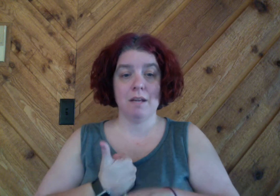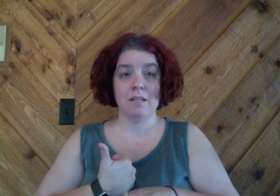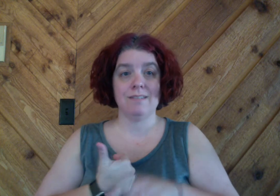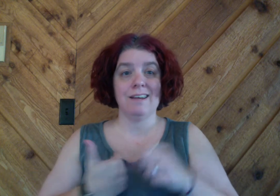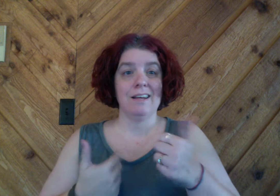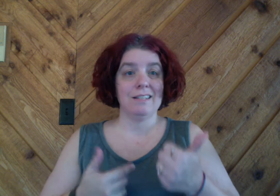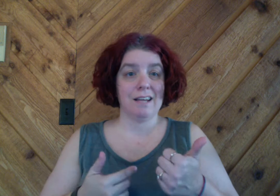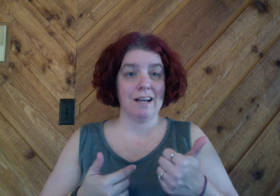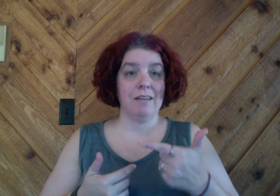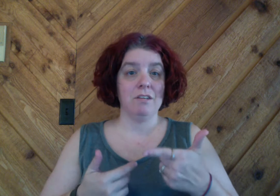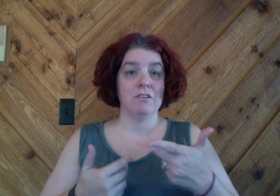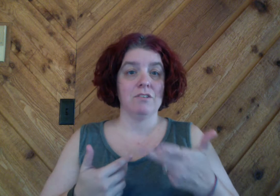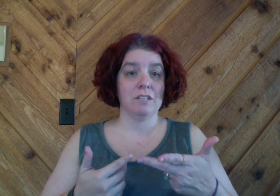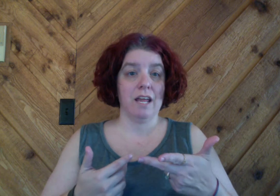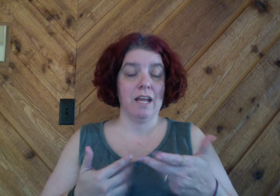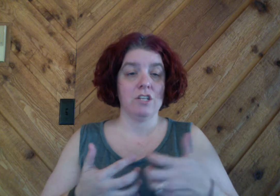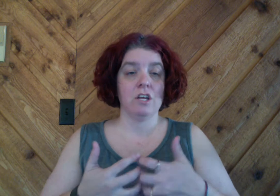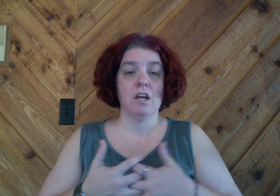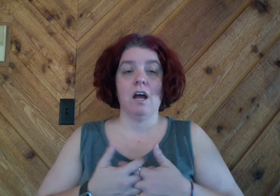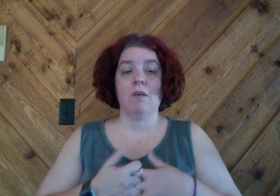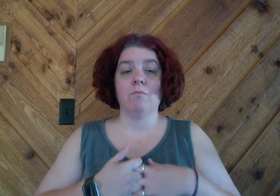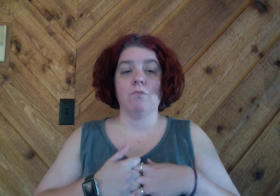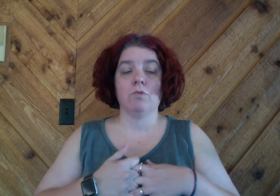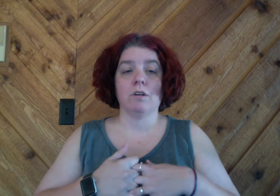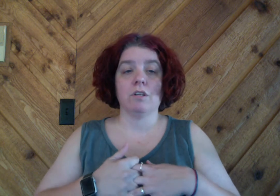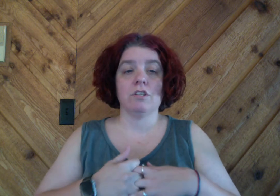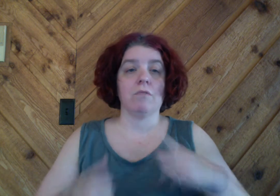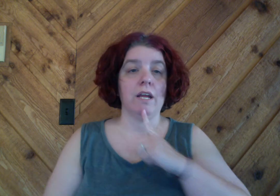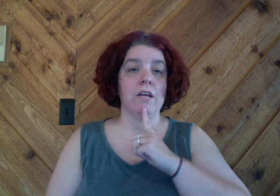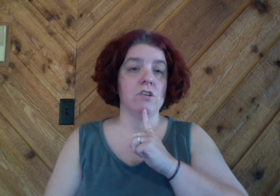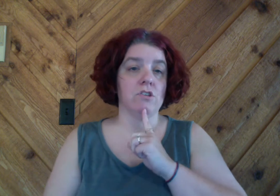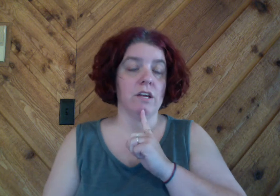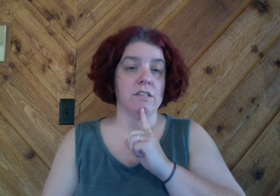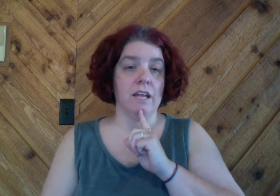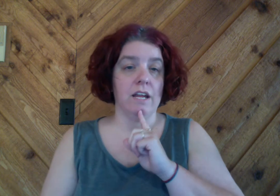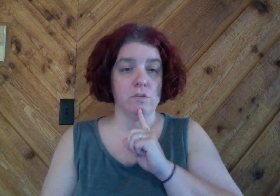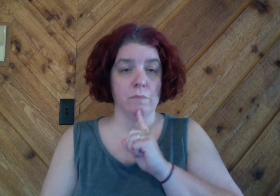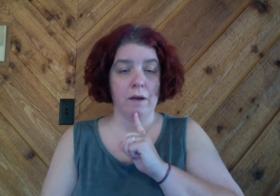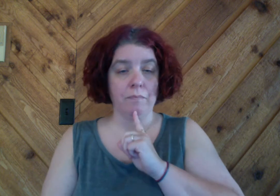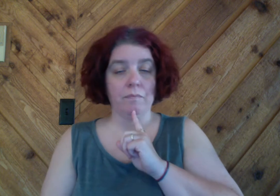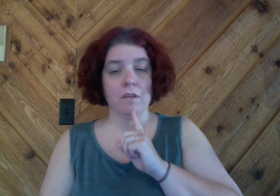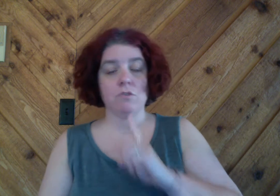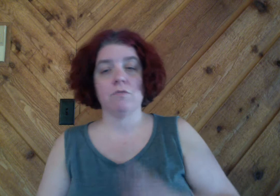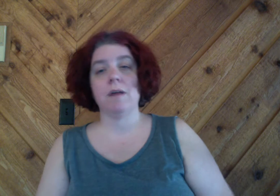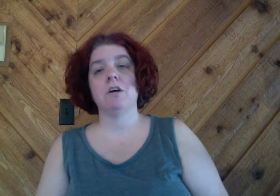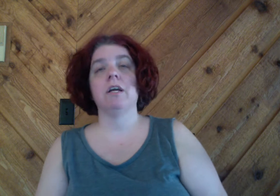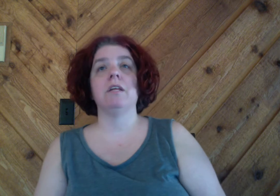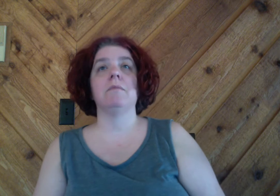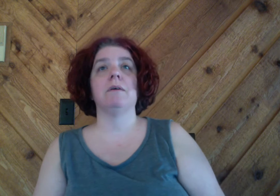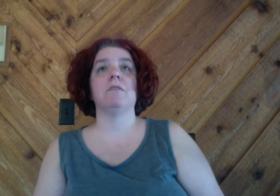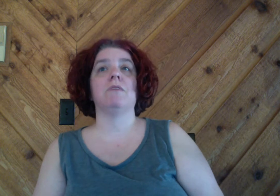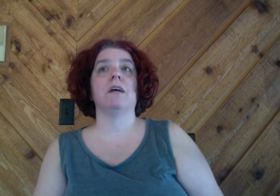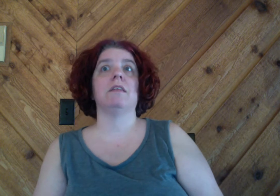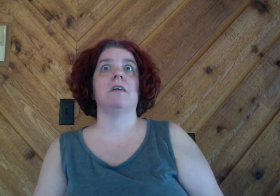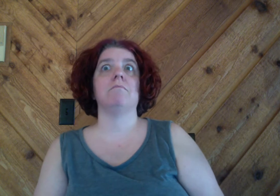minutes, time, years, and age. Which we're going to start right here is an age spot. So if I'm talking about the fact that, let's